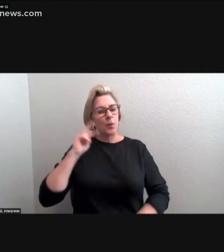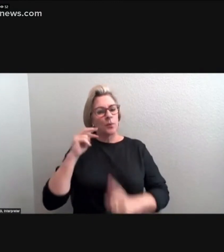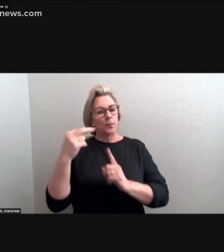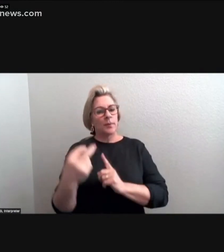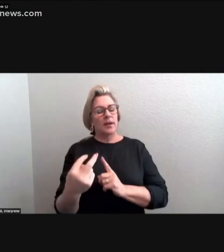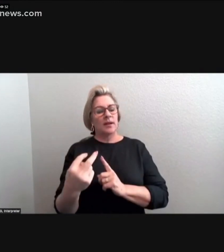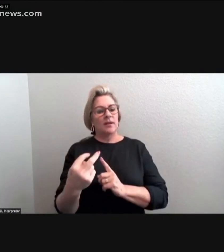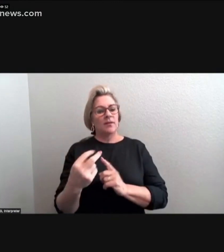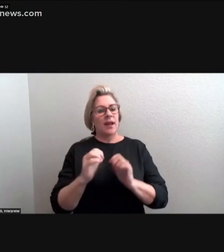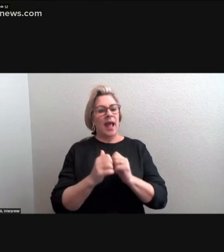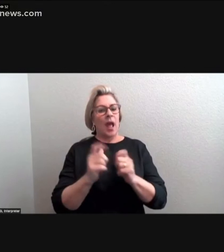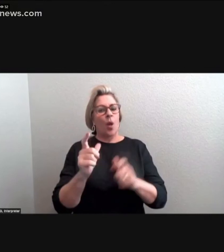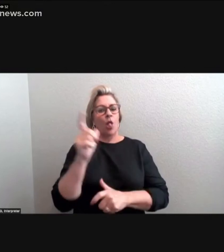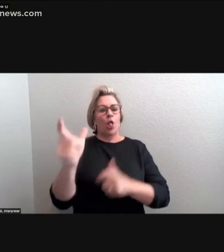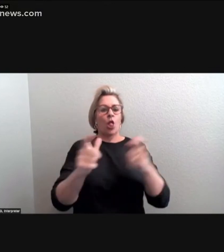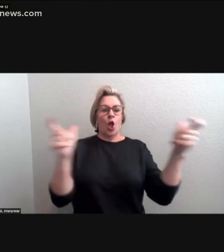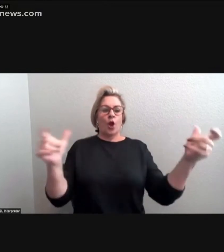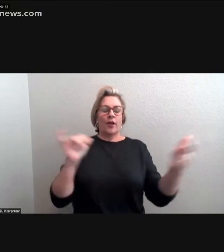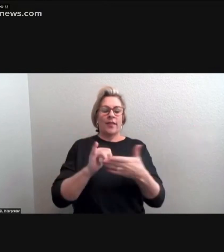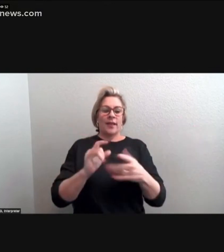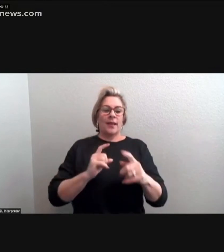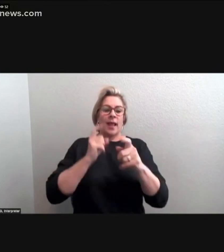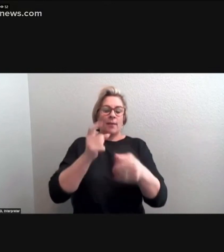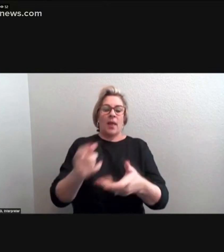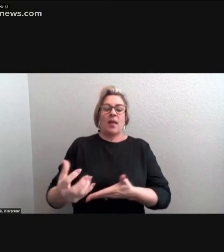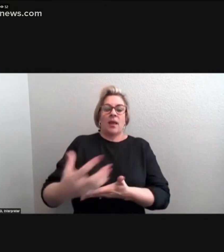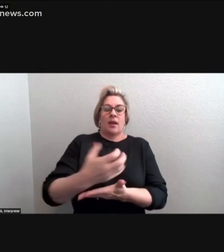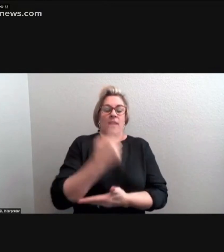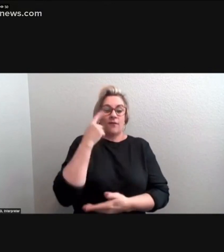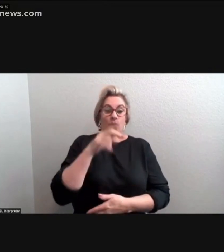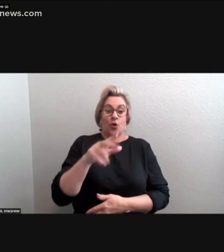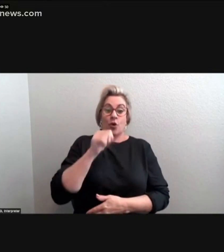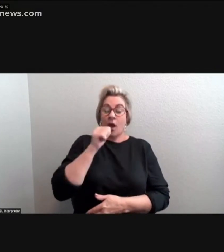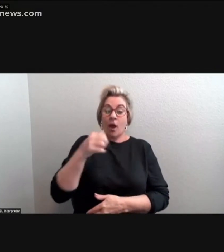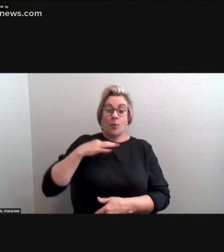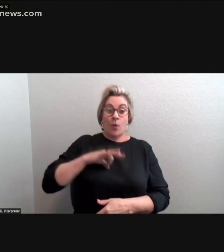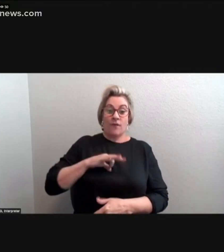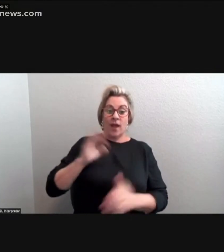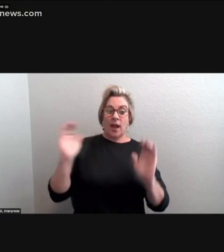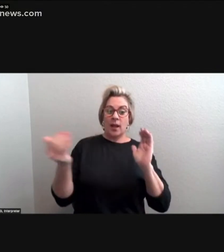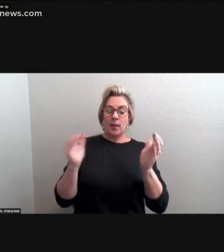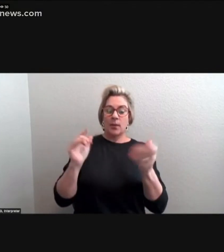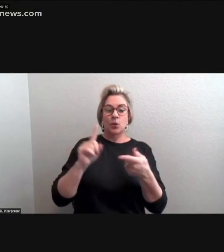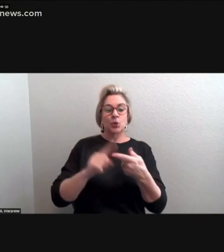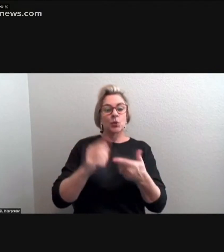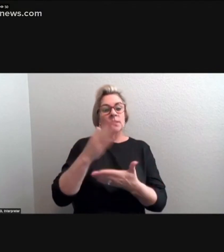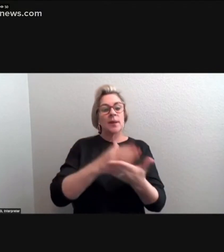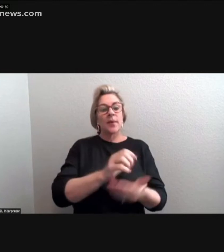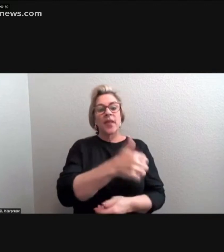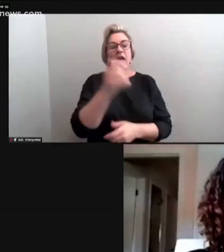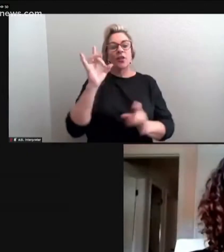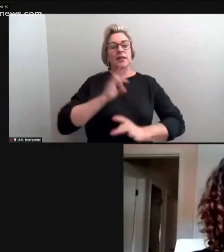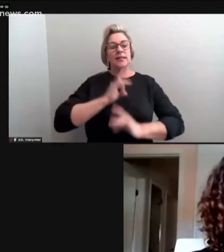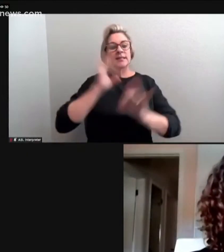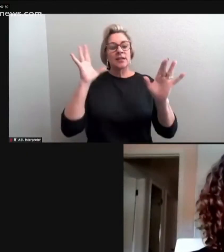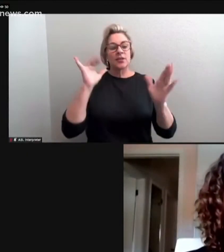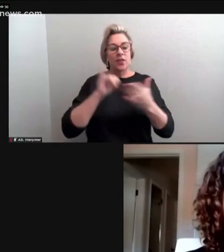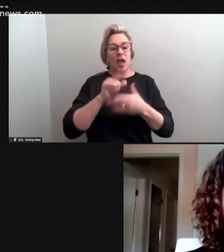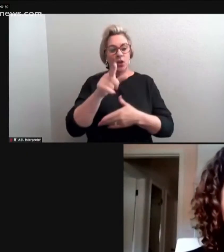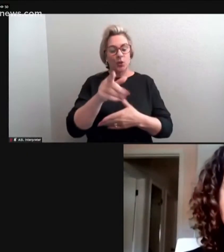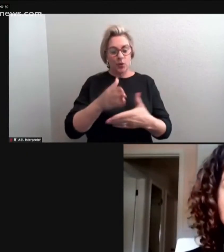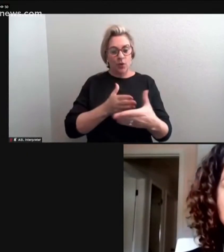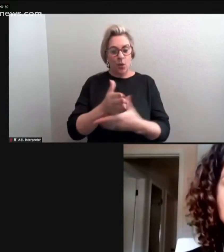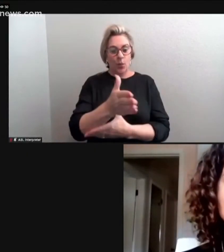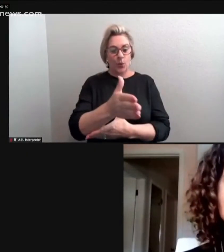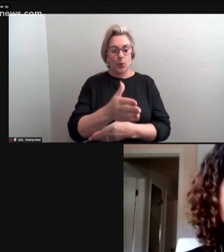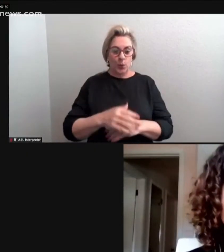on just how large this giving campaign has been for your nonprofit compared to some of the other disasters that you guys have had your